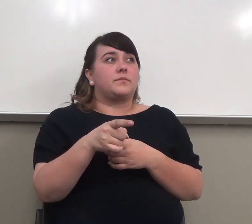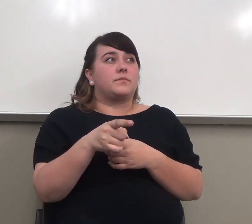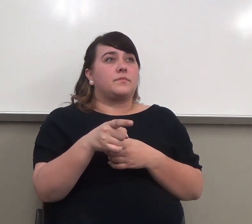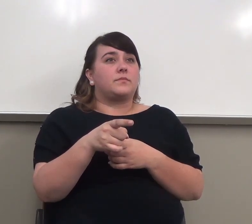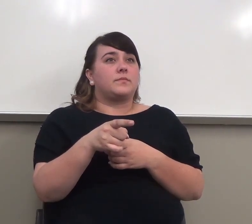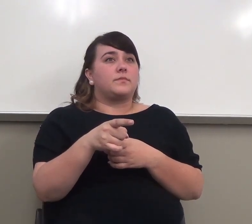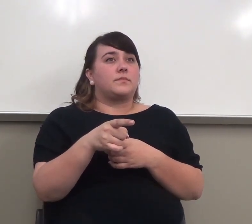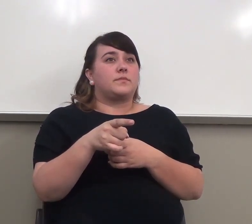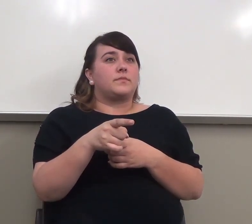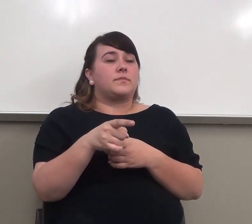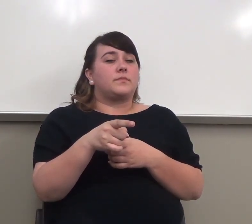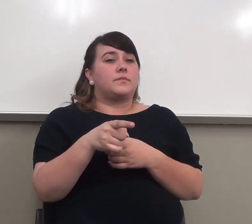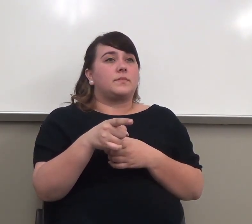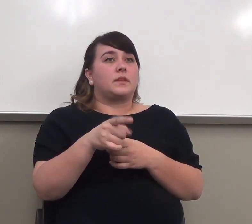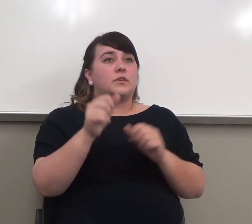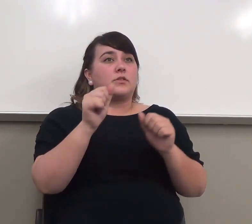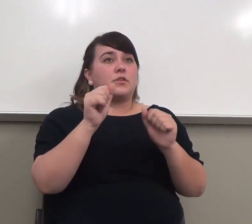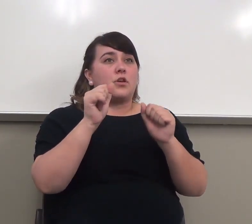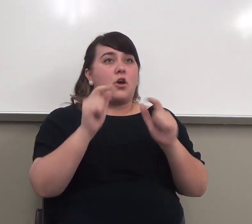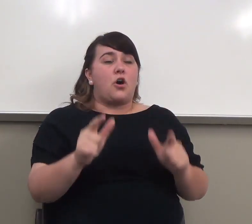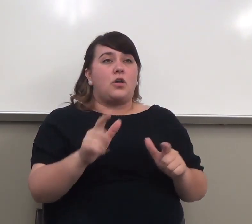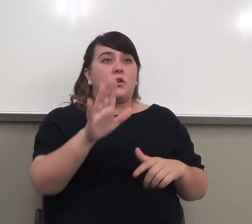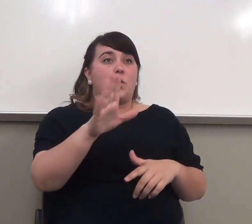more often,